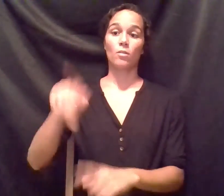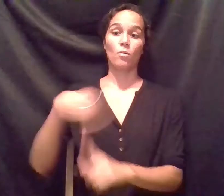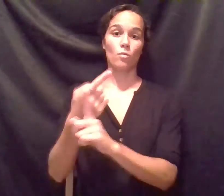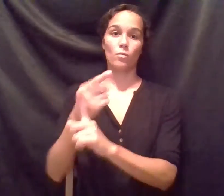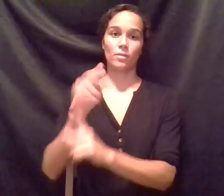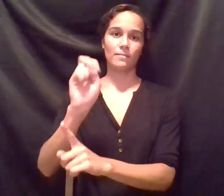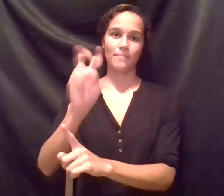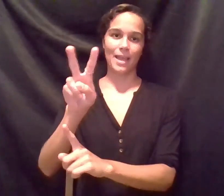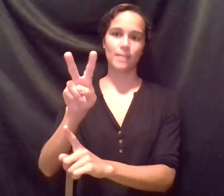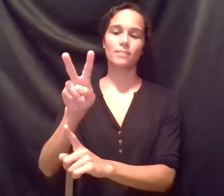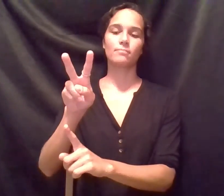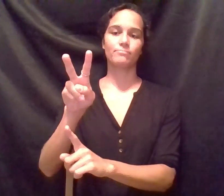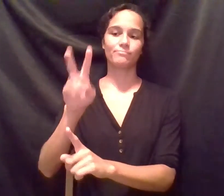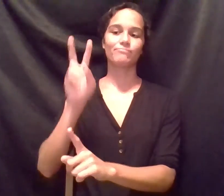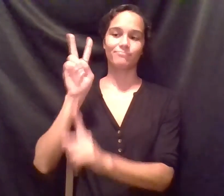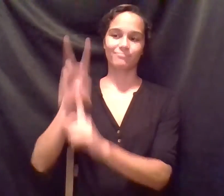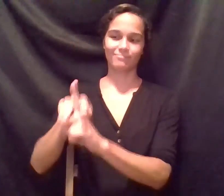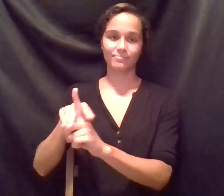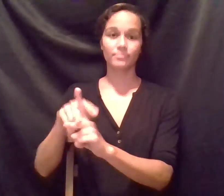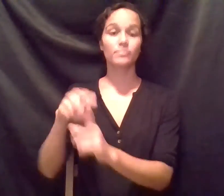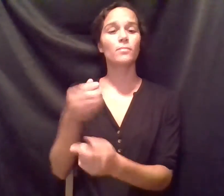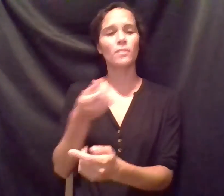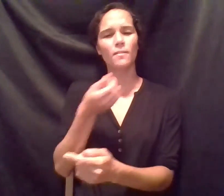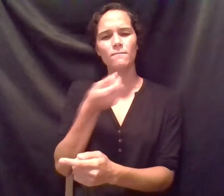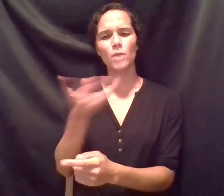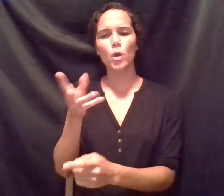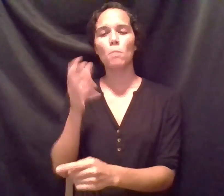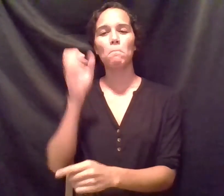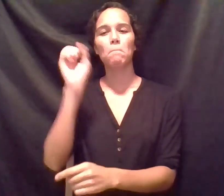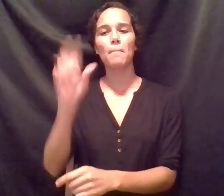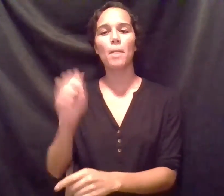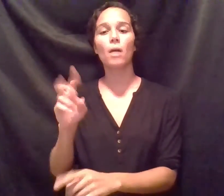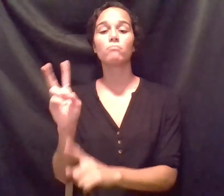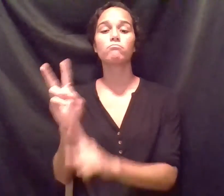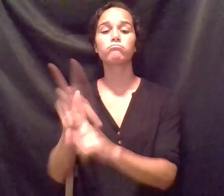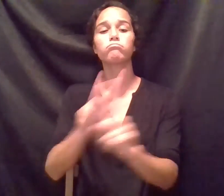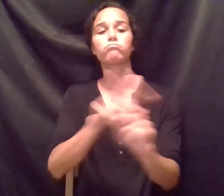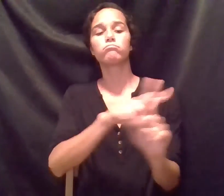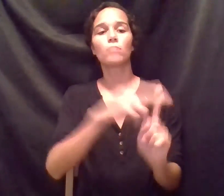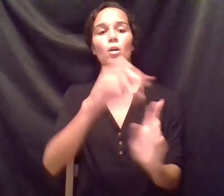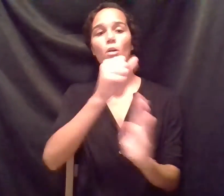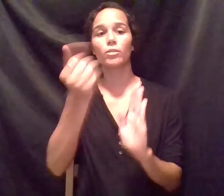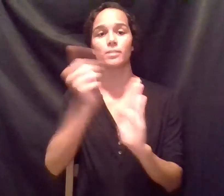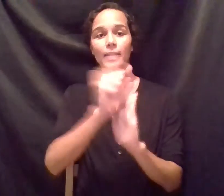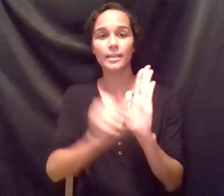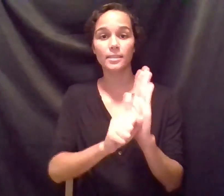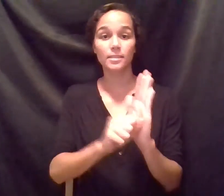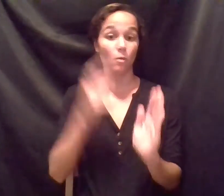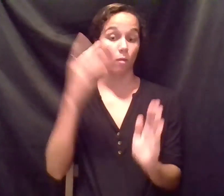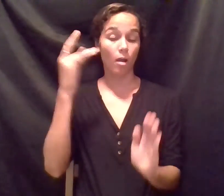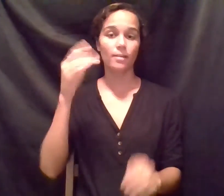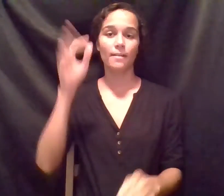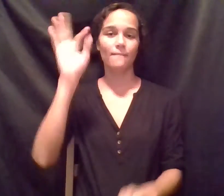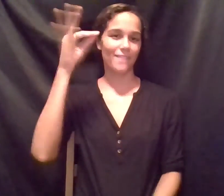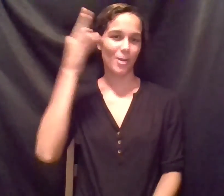would go to other states. However, Nevada also has some special protections because states are allowed to give